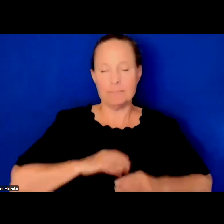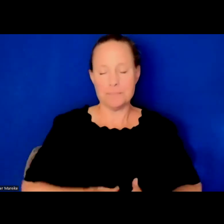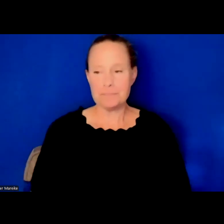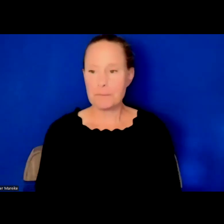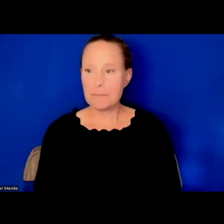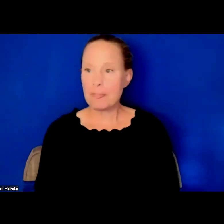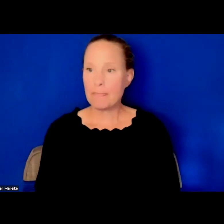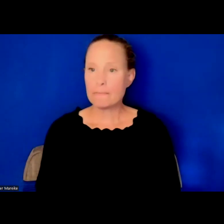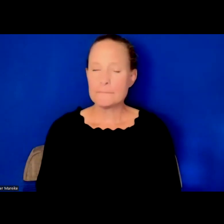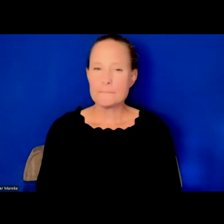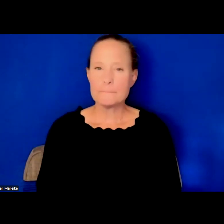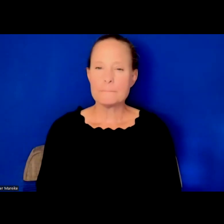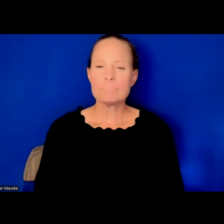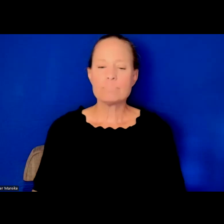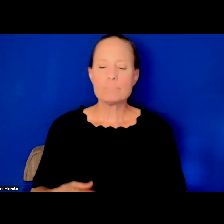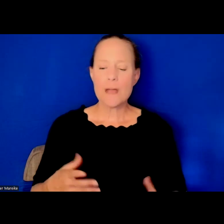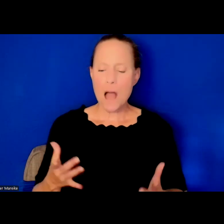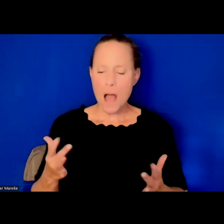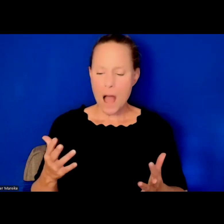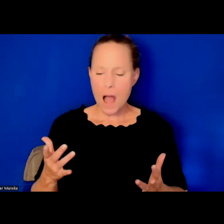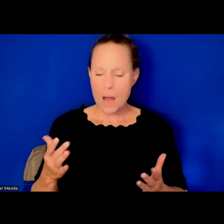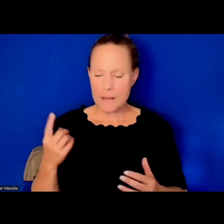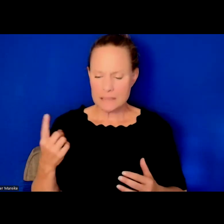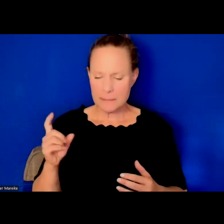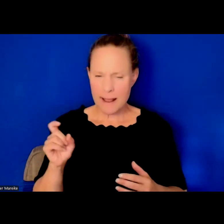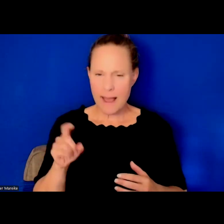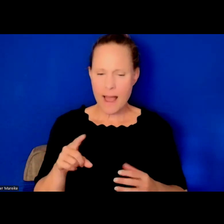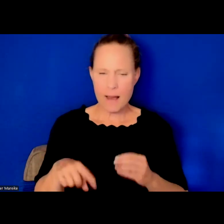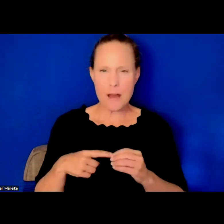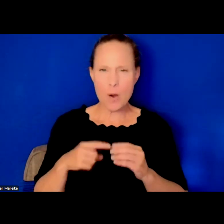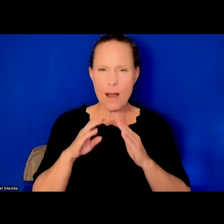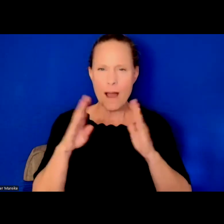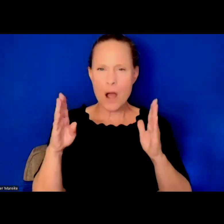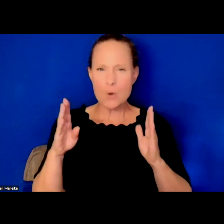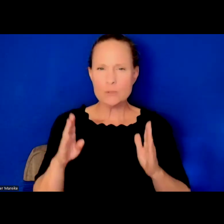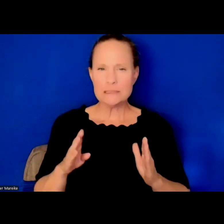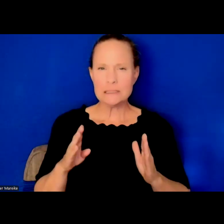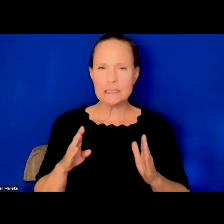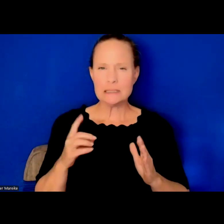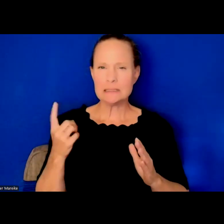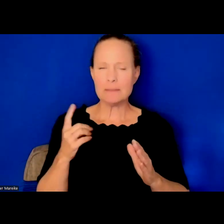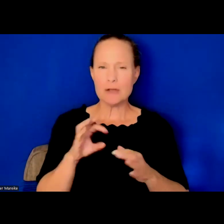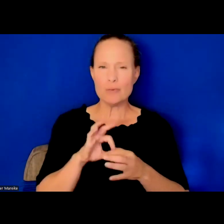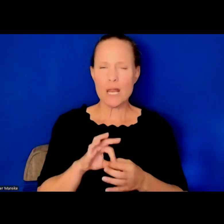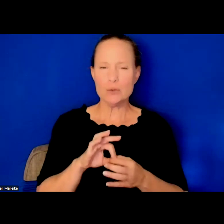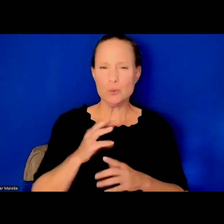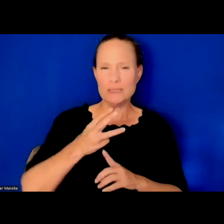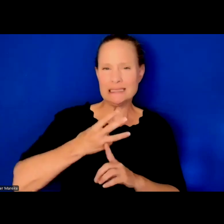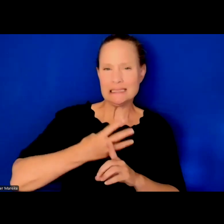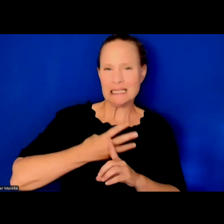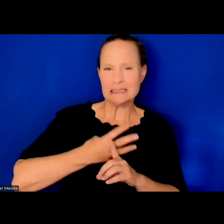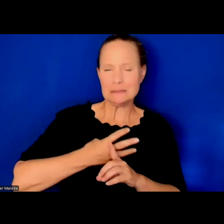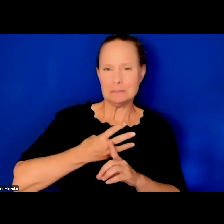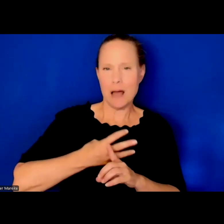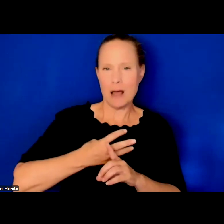Somebody had a question. I think it's more of a housing situation regarding the 6 month time frame regarding rent.